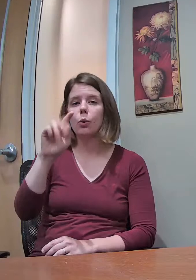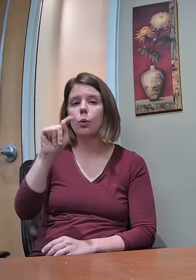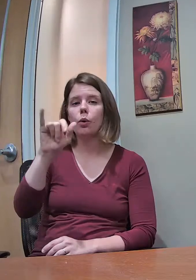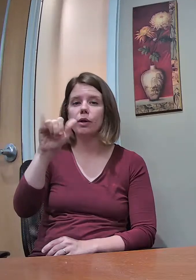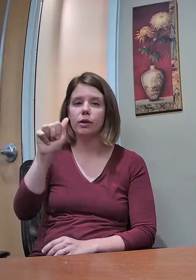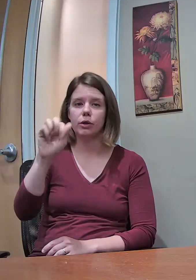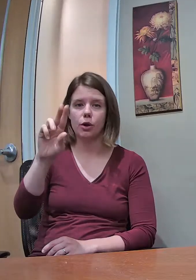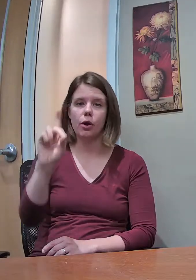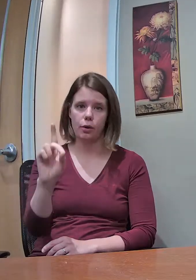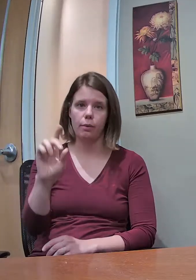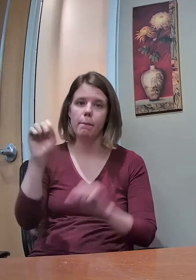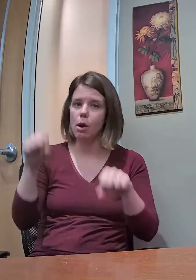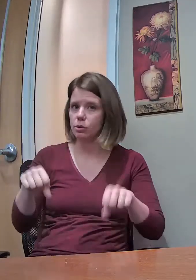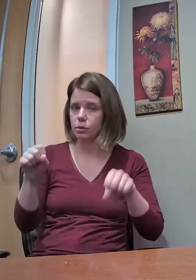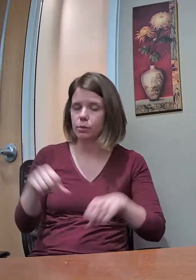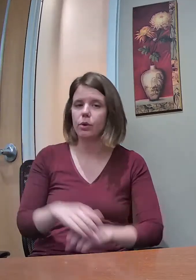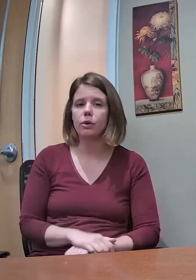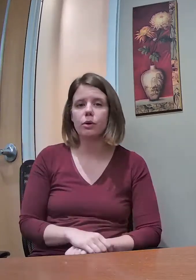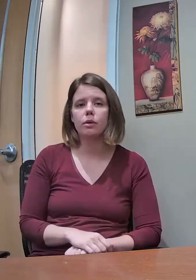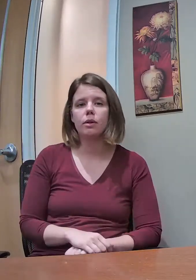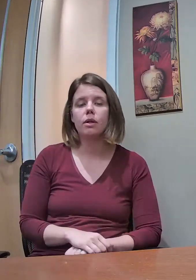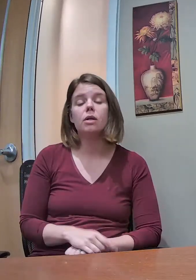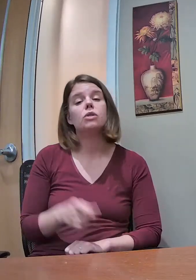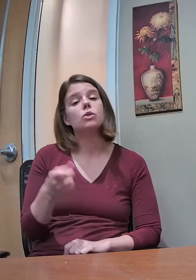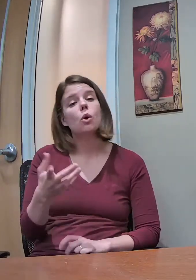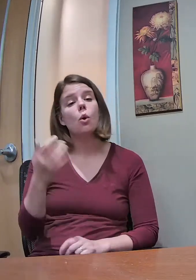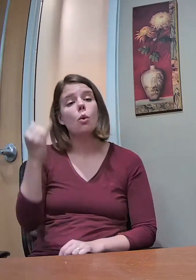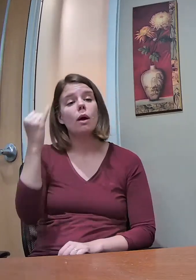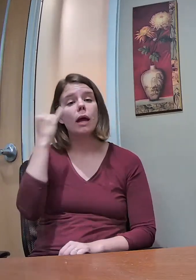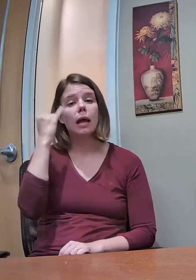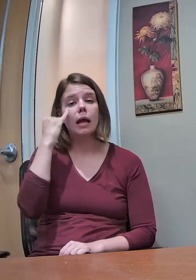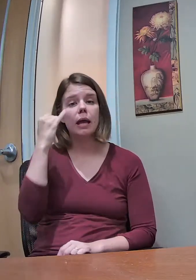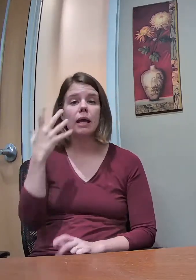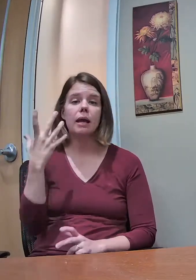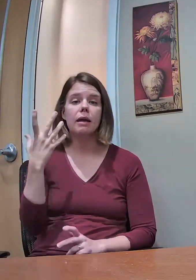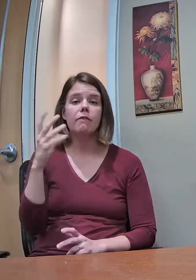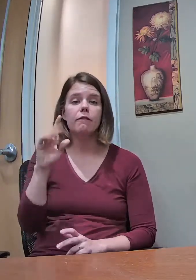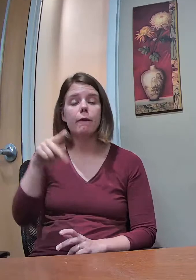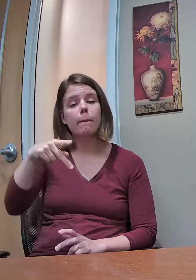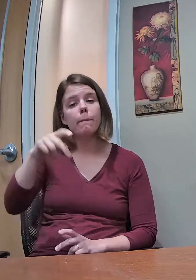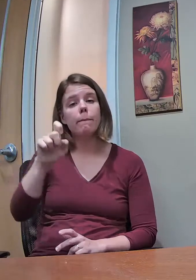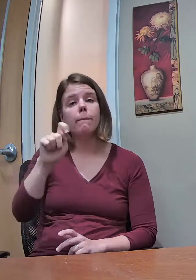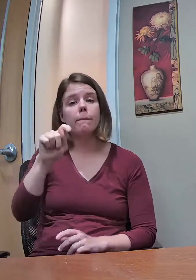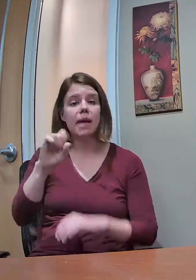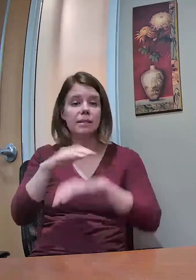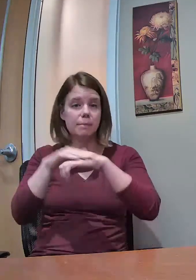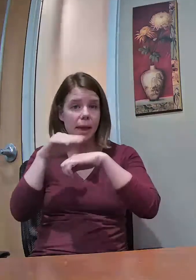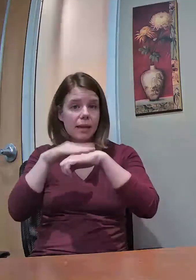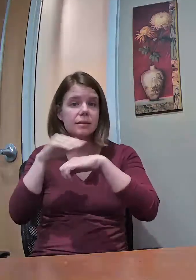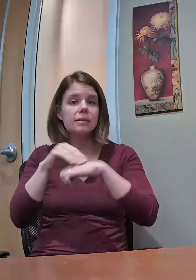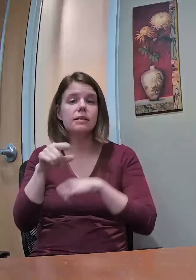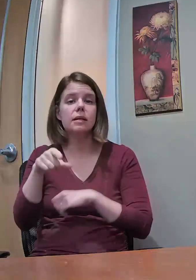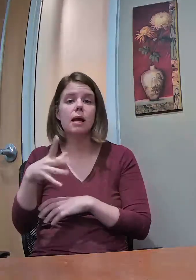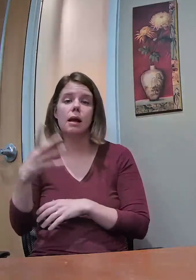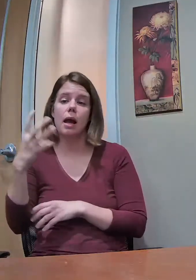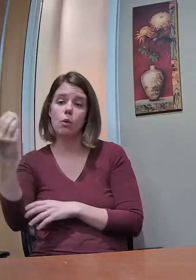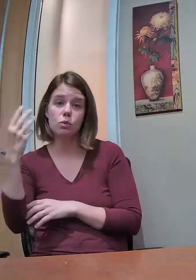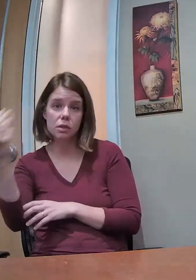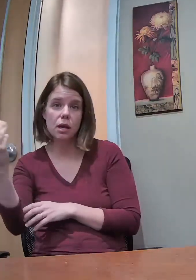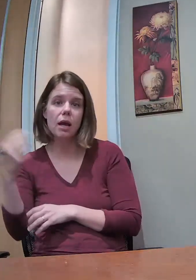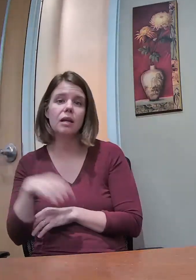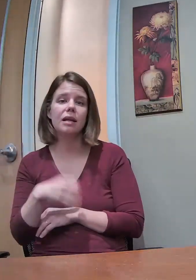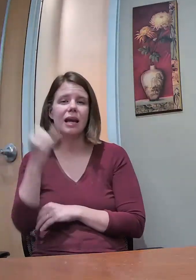in the pet. And we also ask that you pick up and properly dispose of any excrement from the pet.